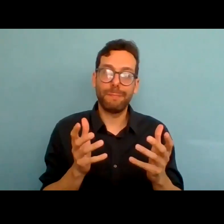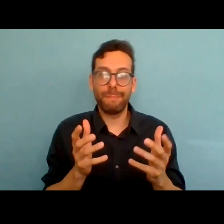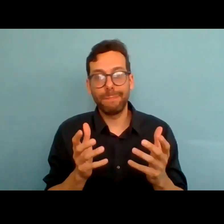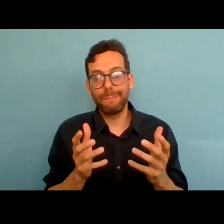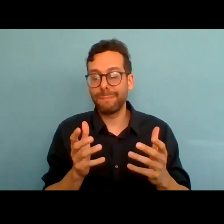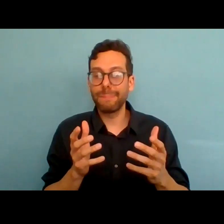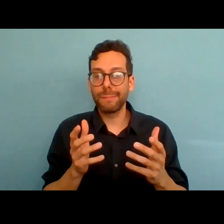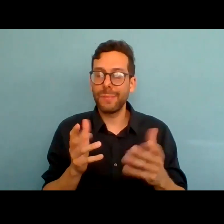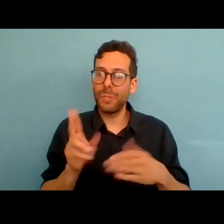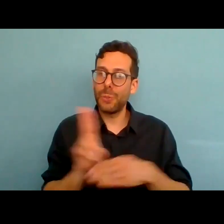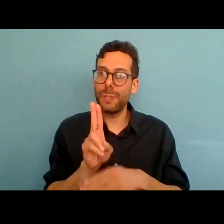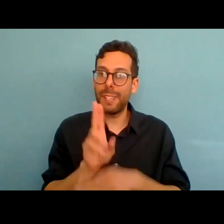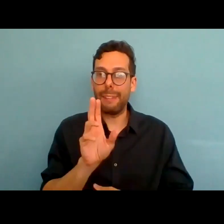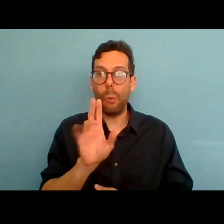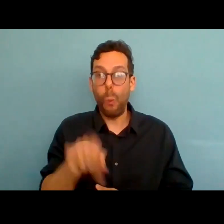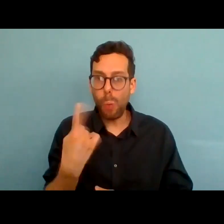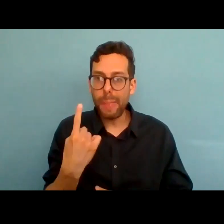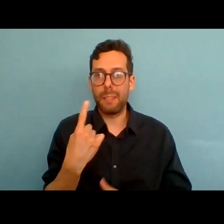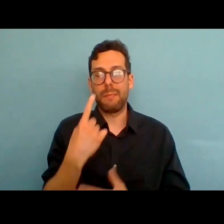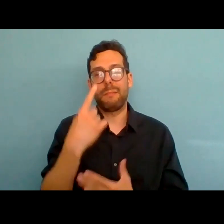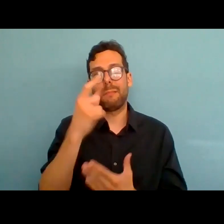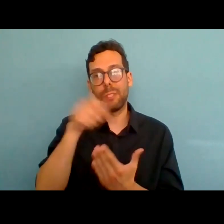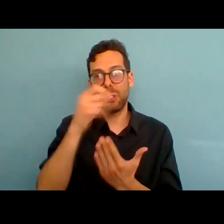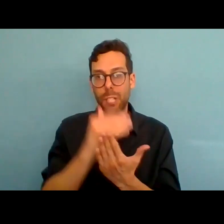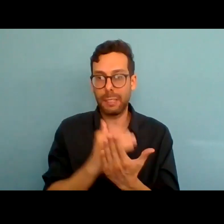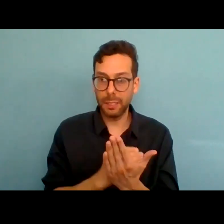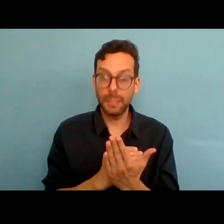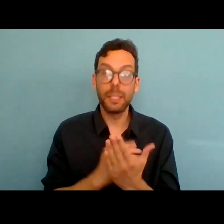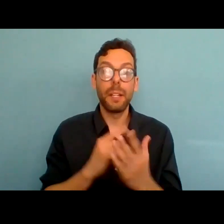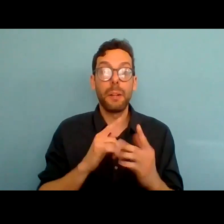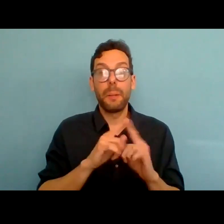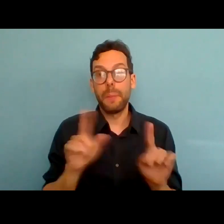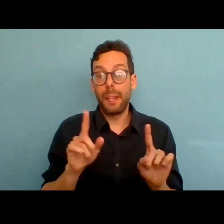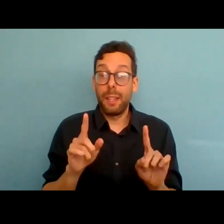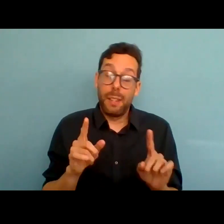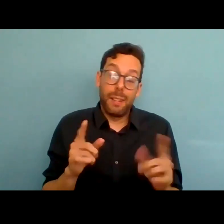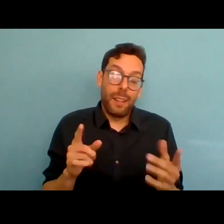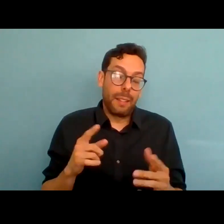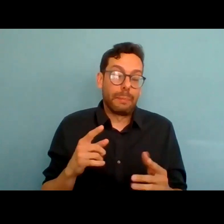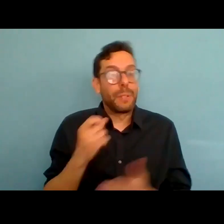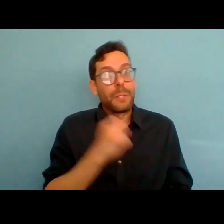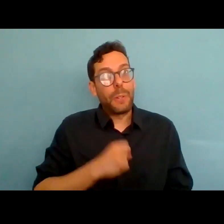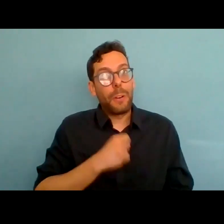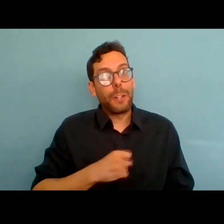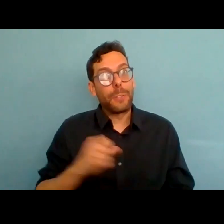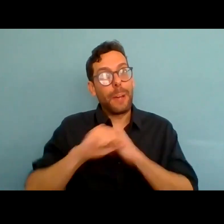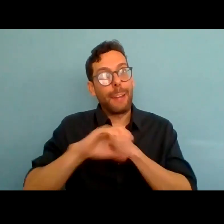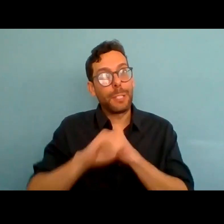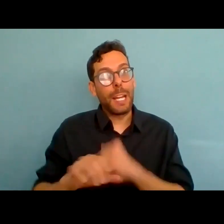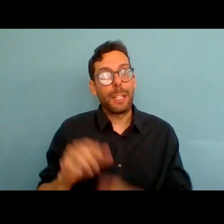use of, just a checklist, but you can certainly, sorry to reference Google twice in one talk, but you can certainly Google,